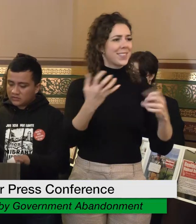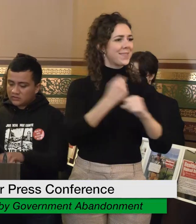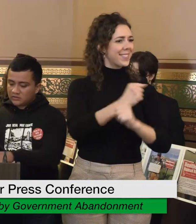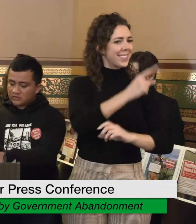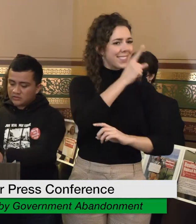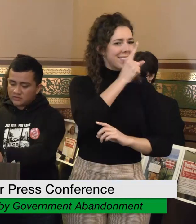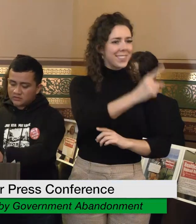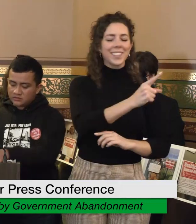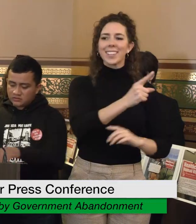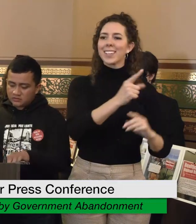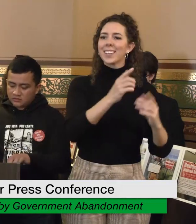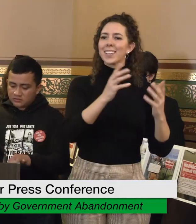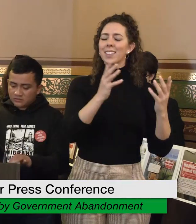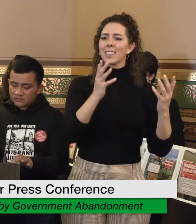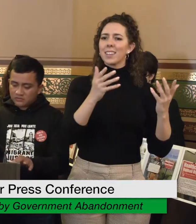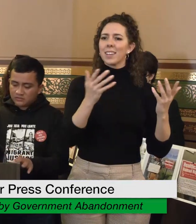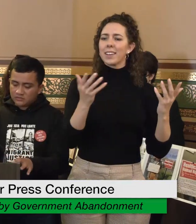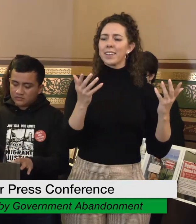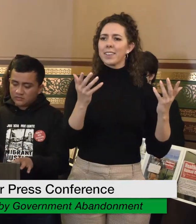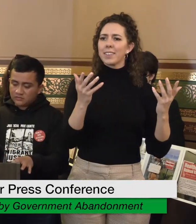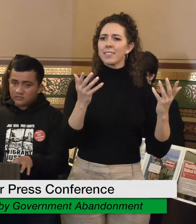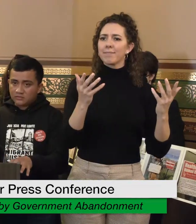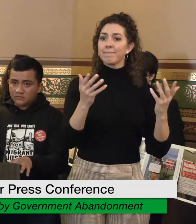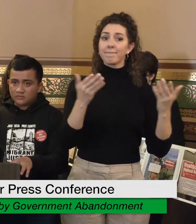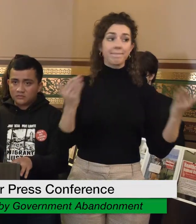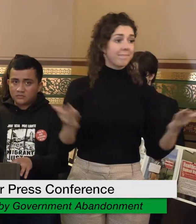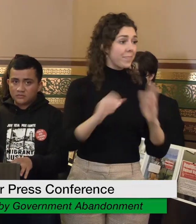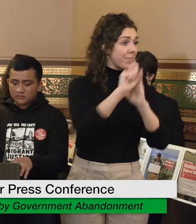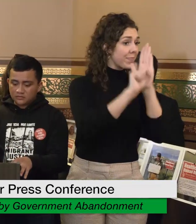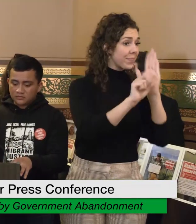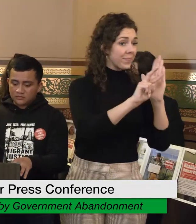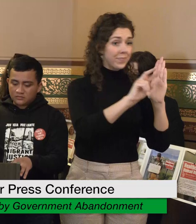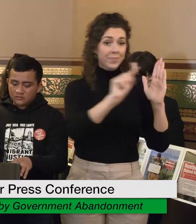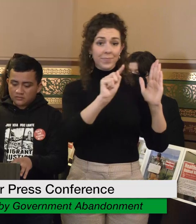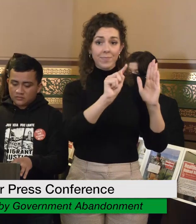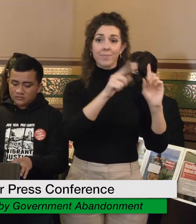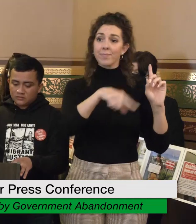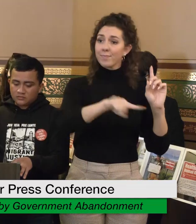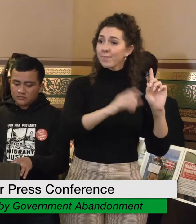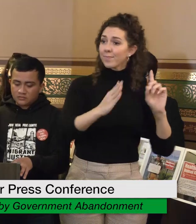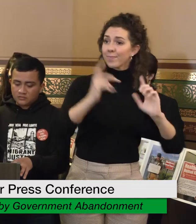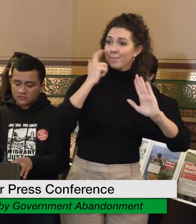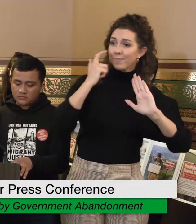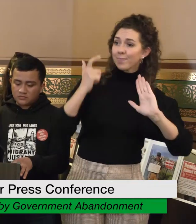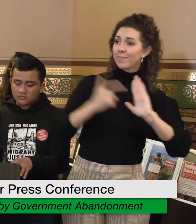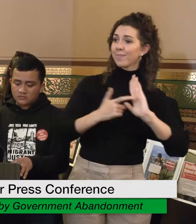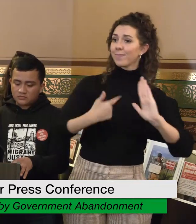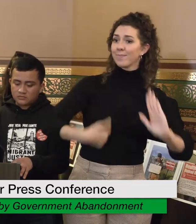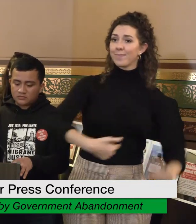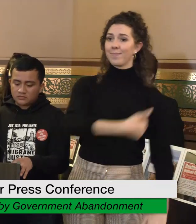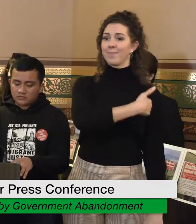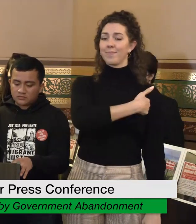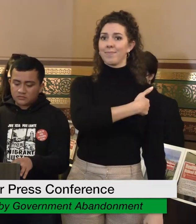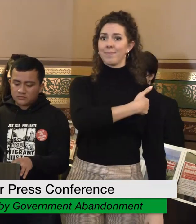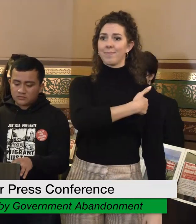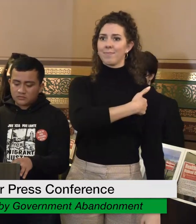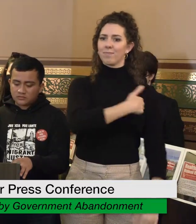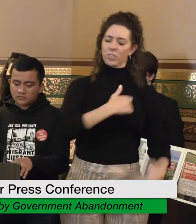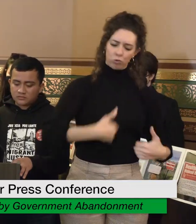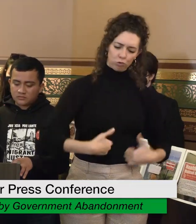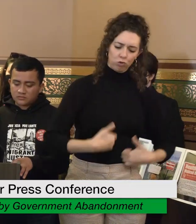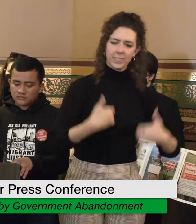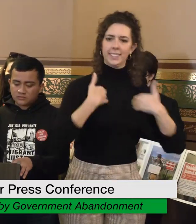We also want to make sure that the state of Vermont recognizes us as